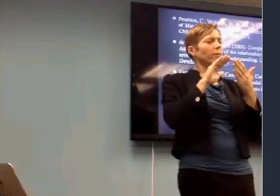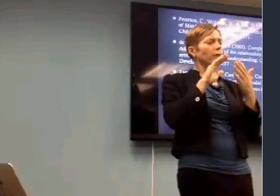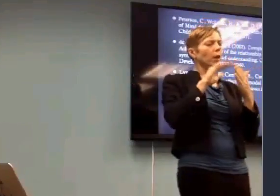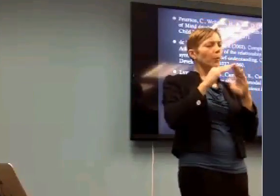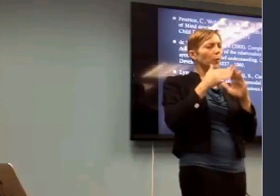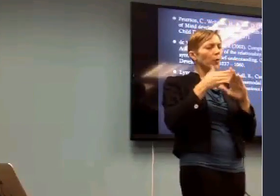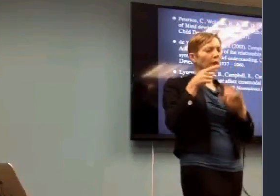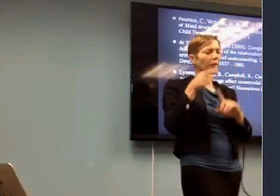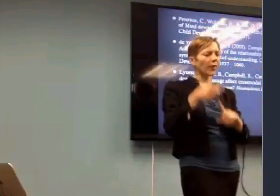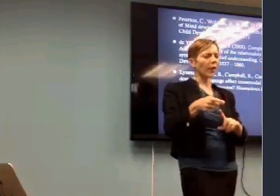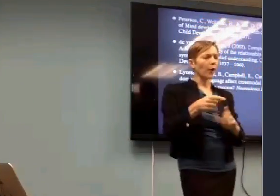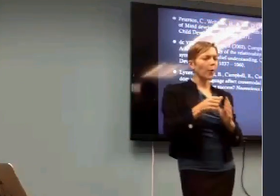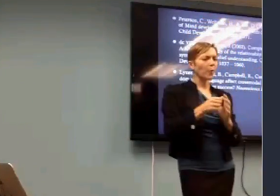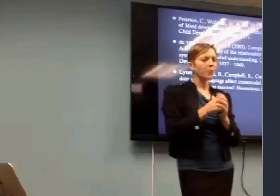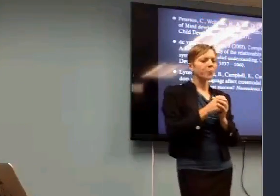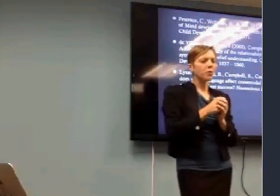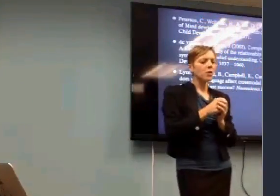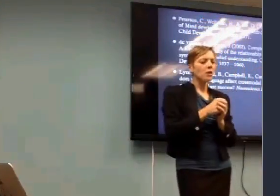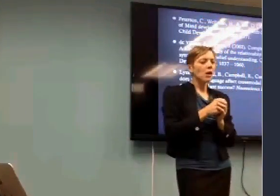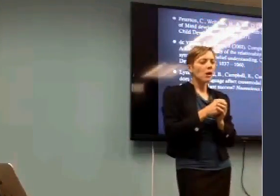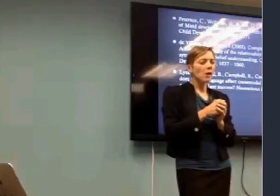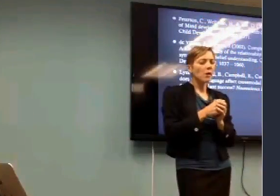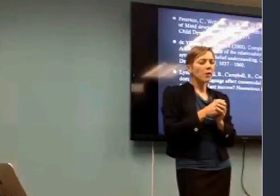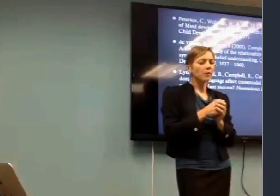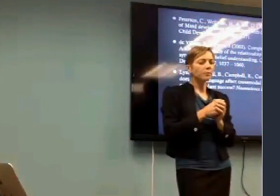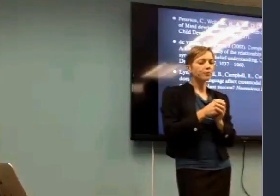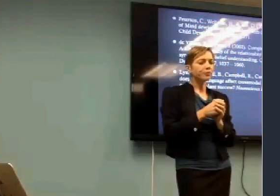And so that is an indication that there is a strong.